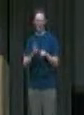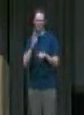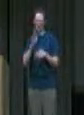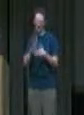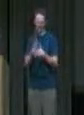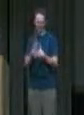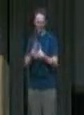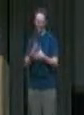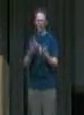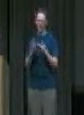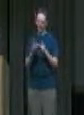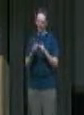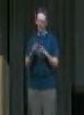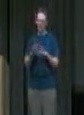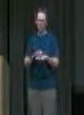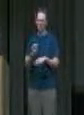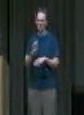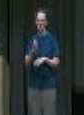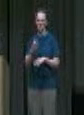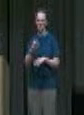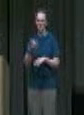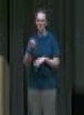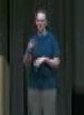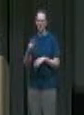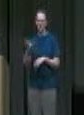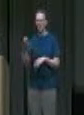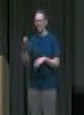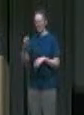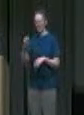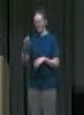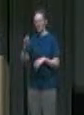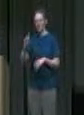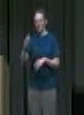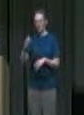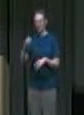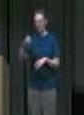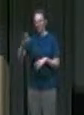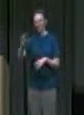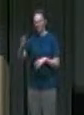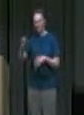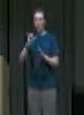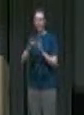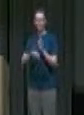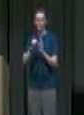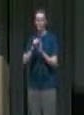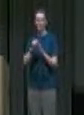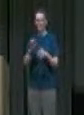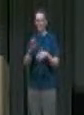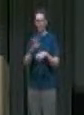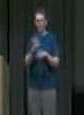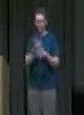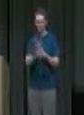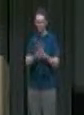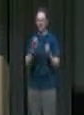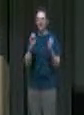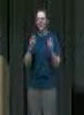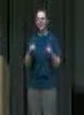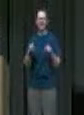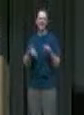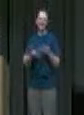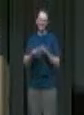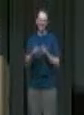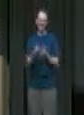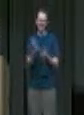shared online on Summit Metro Park's YouTube channel, and you can access last year's meeting as well. So there's some more